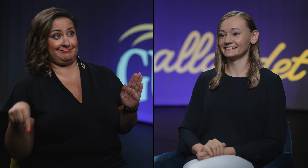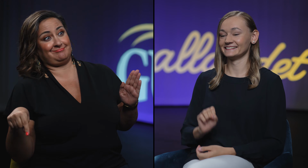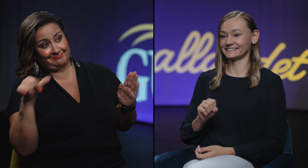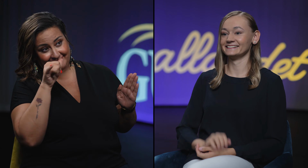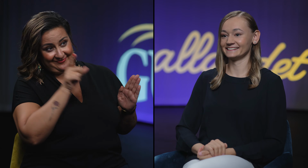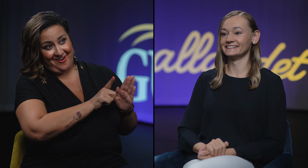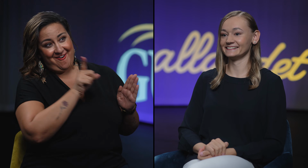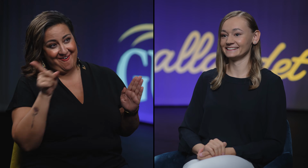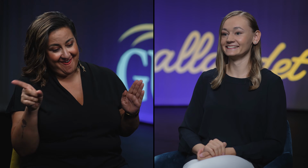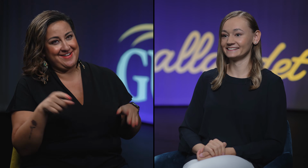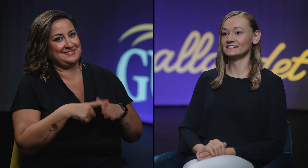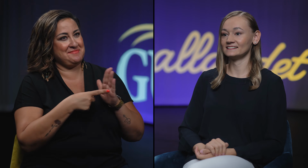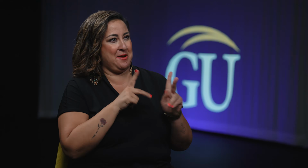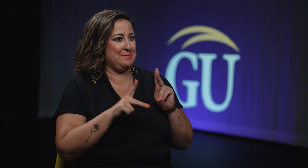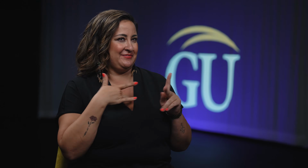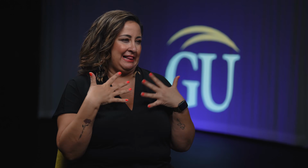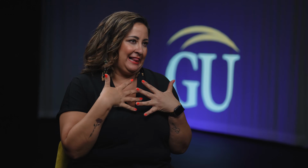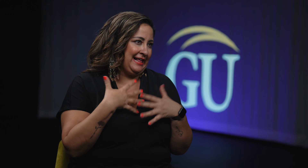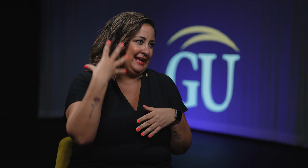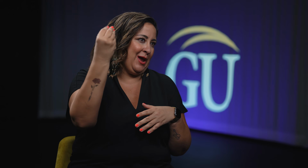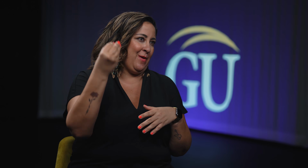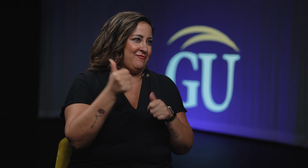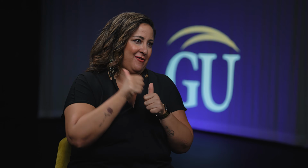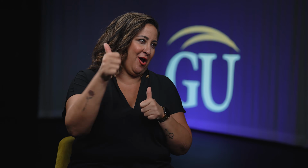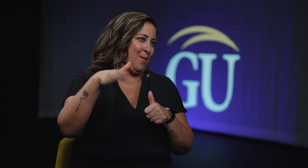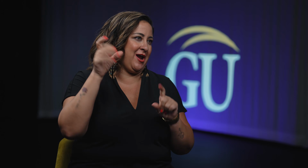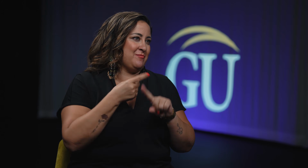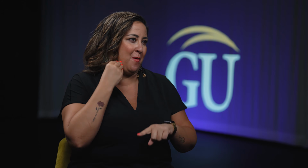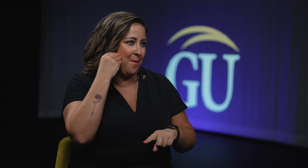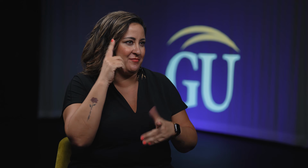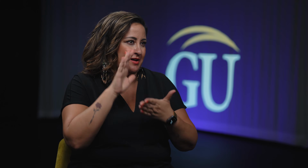pretty far away from that. Some students are nervous about going so far away or being homesick.